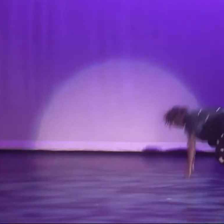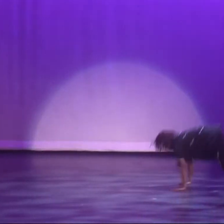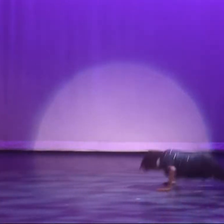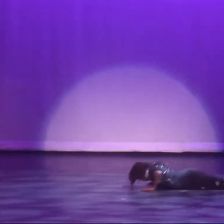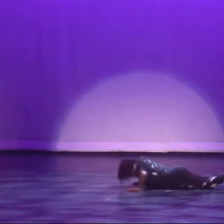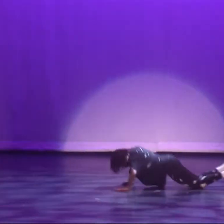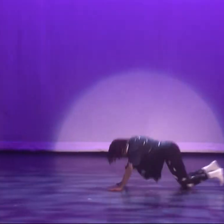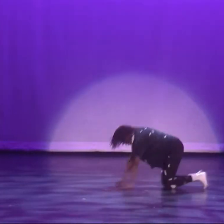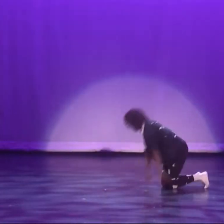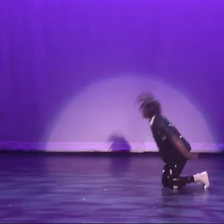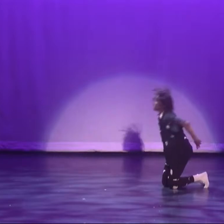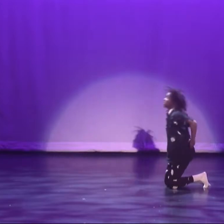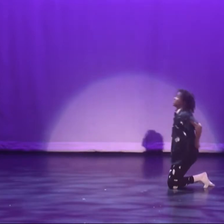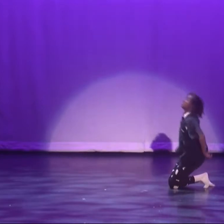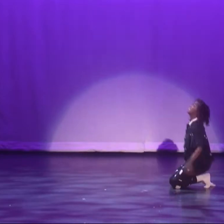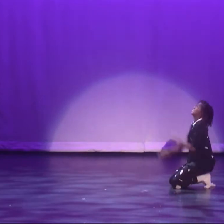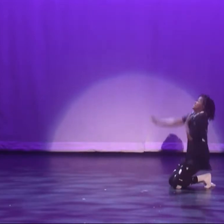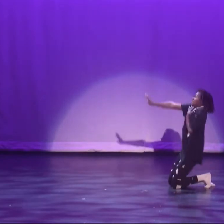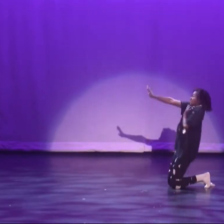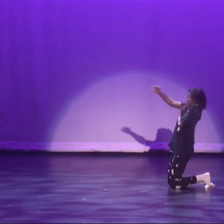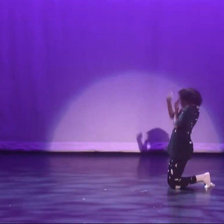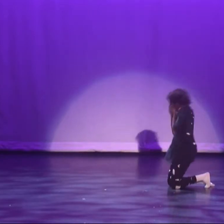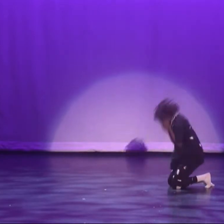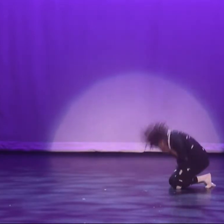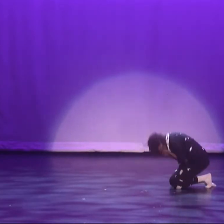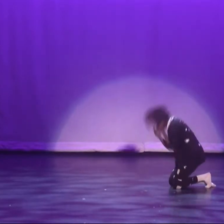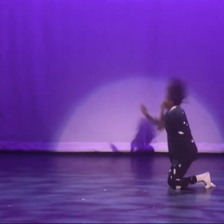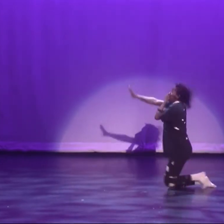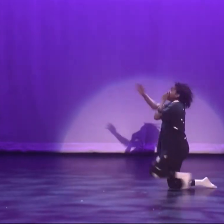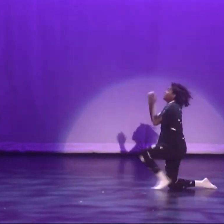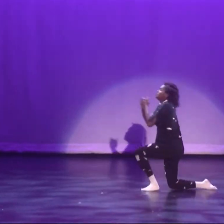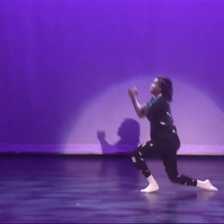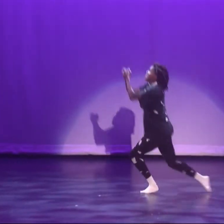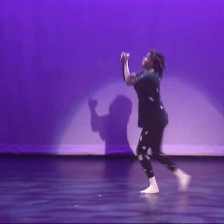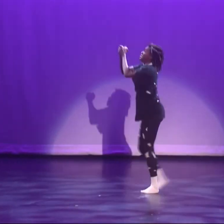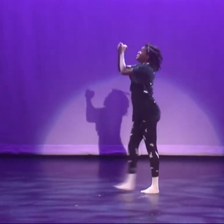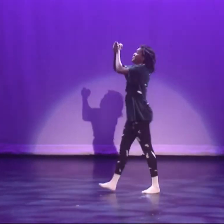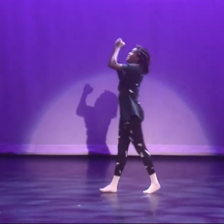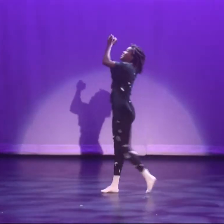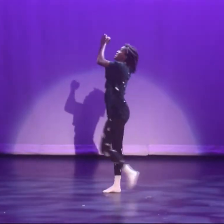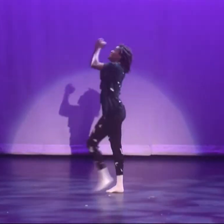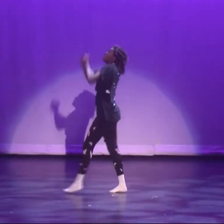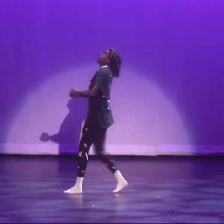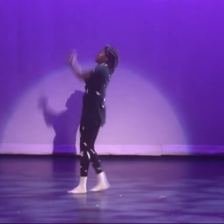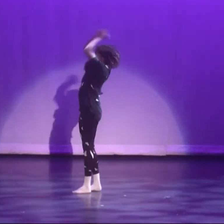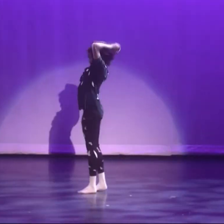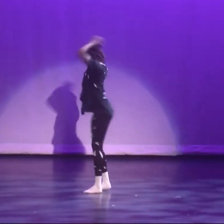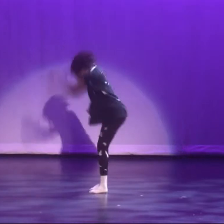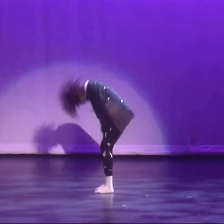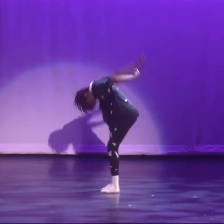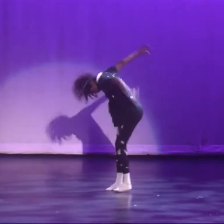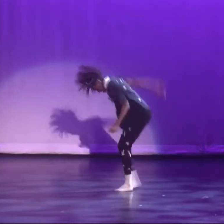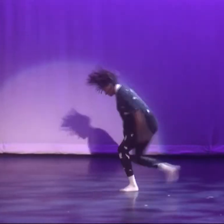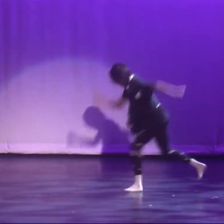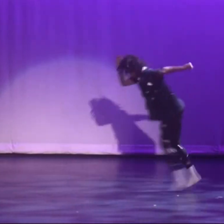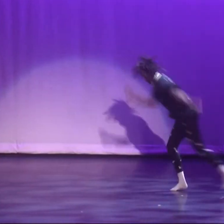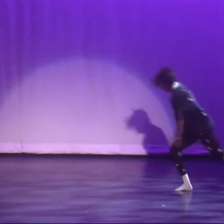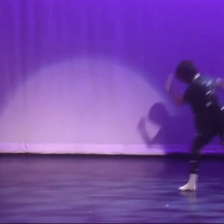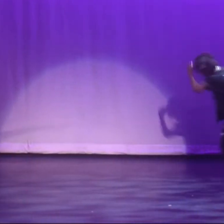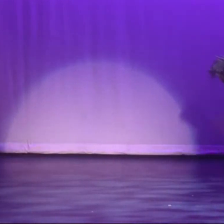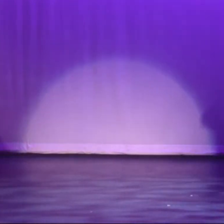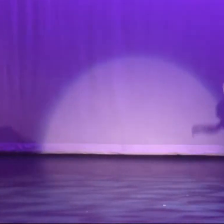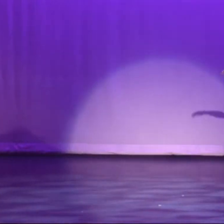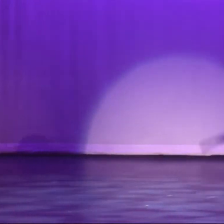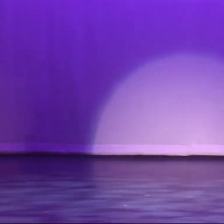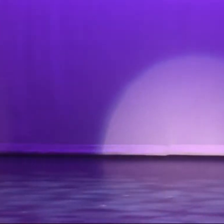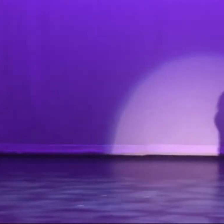unbreak the broken, unsaid these spoken words, find hope in the hopeless,